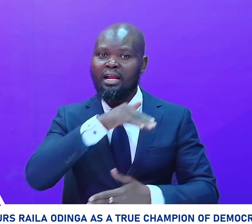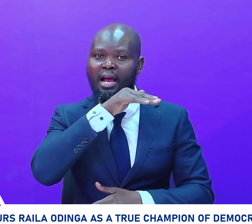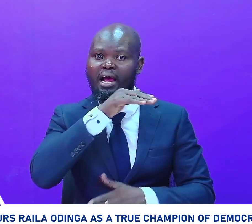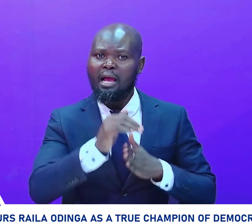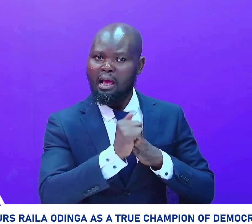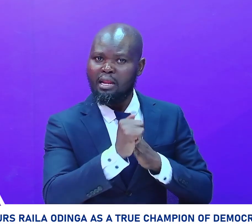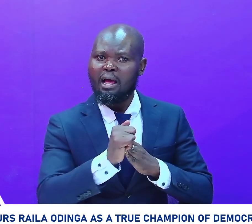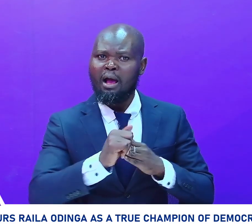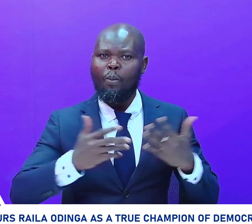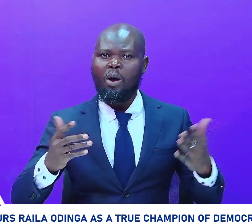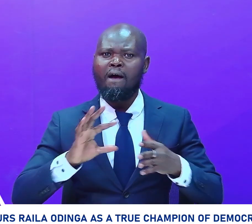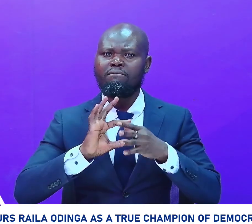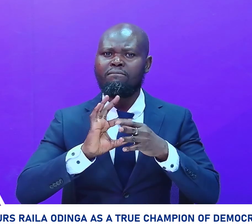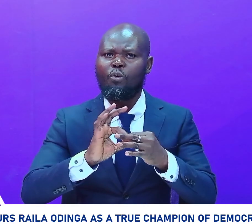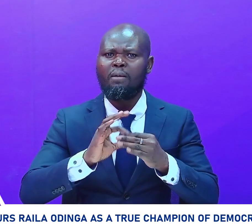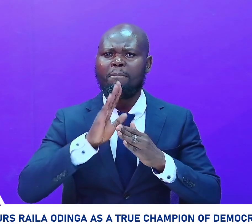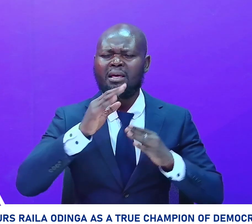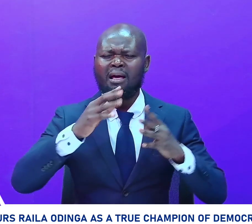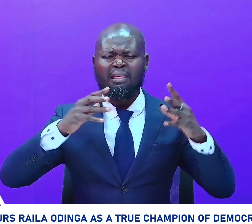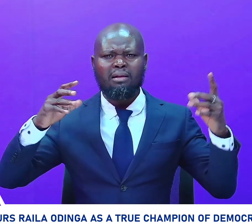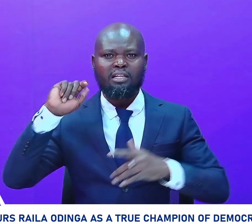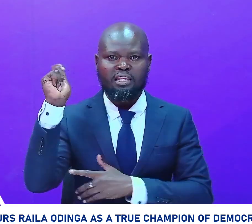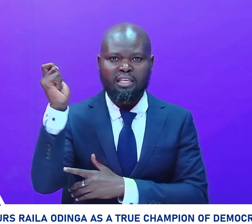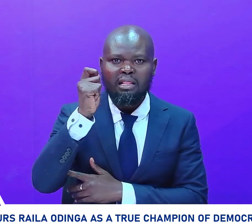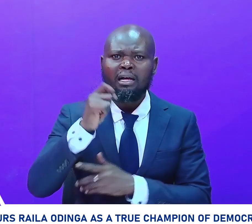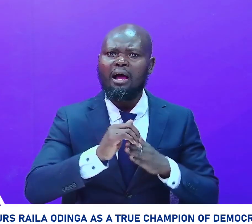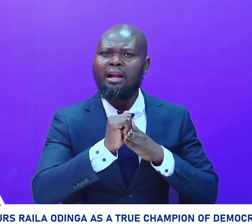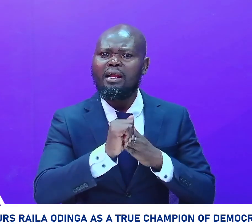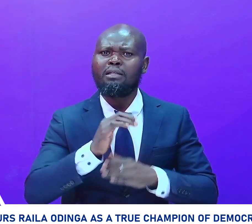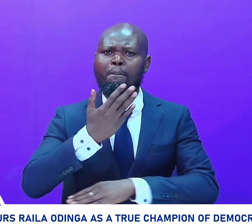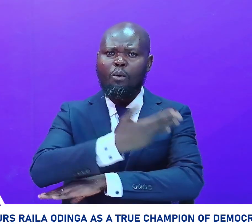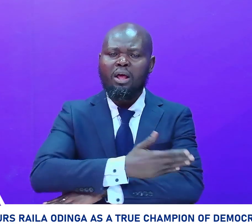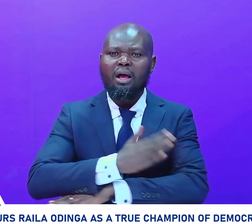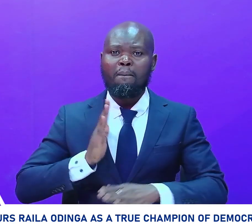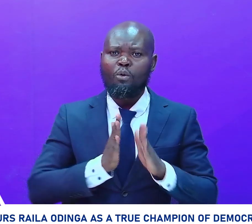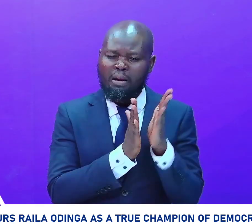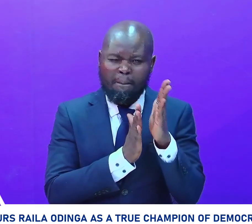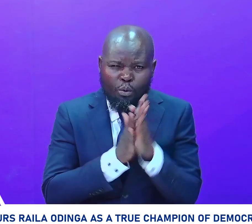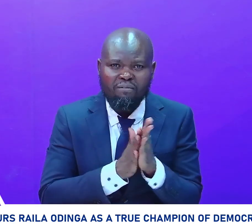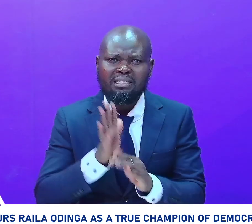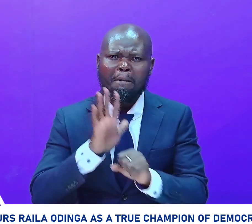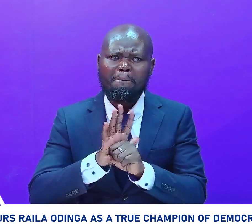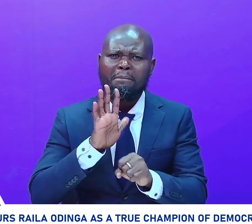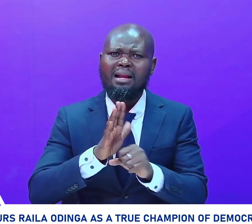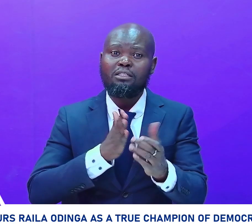extended beyond Kenya's borders, inspiring many through his commitment to reconciliation and